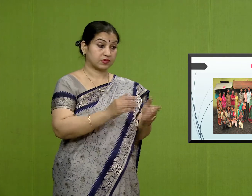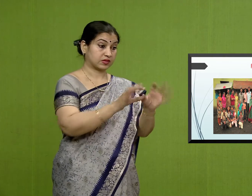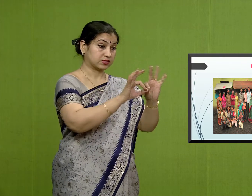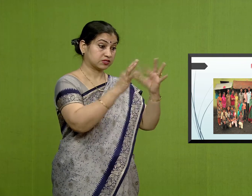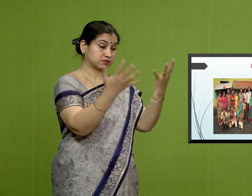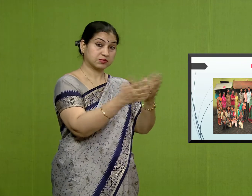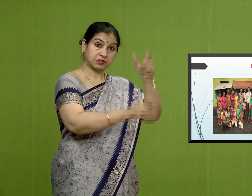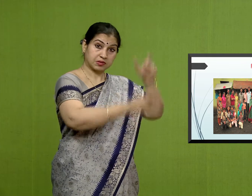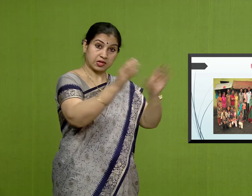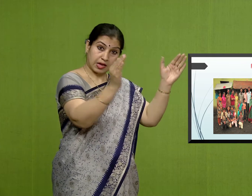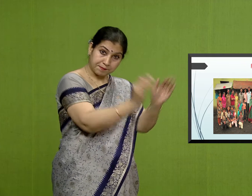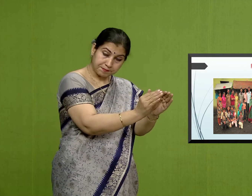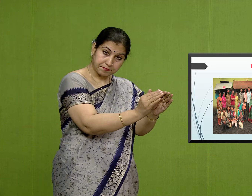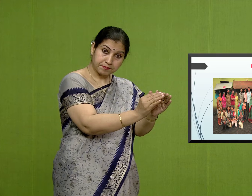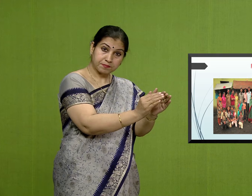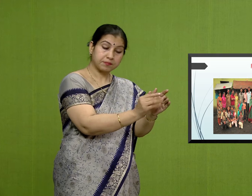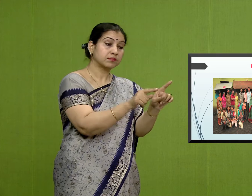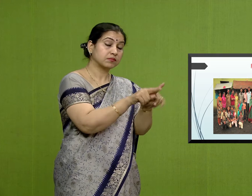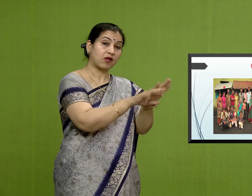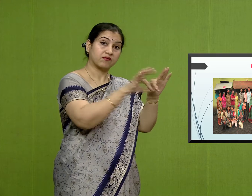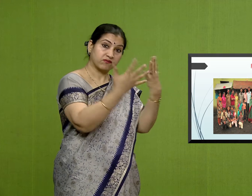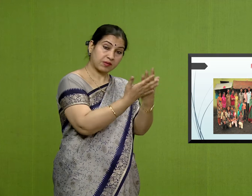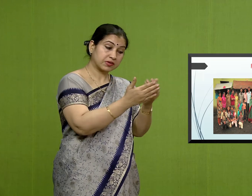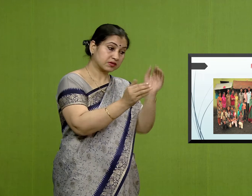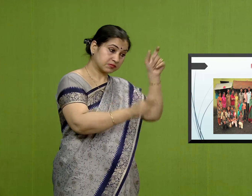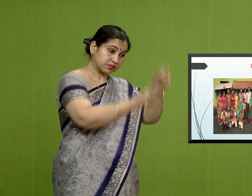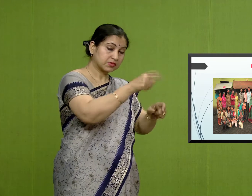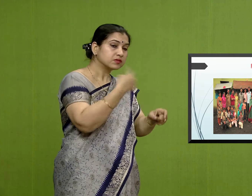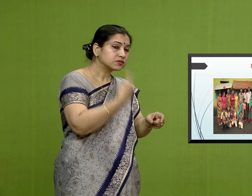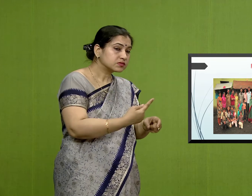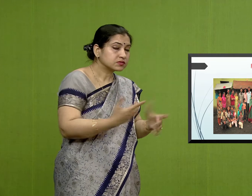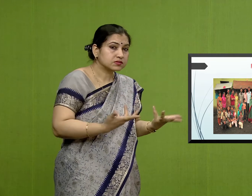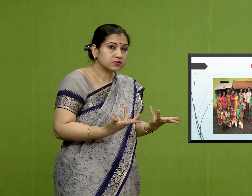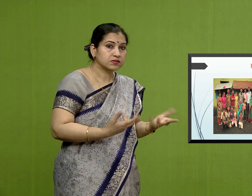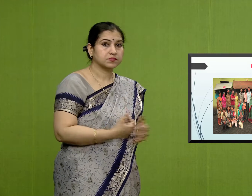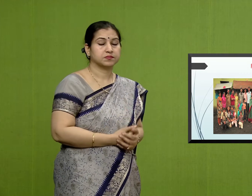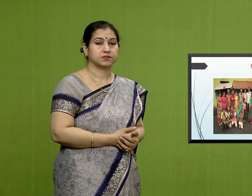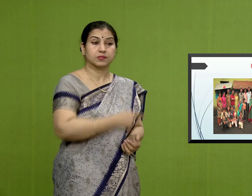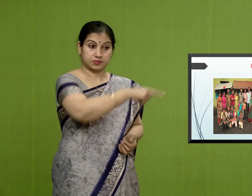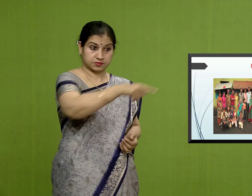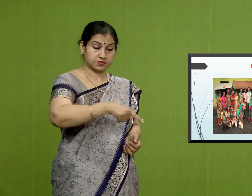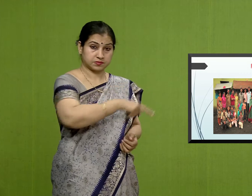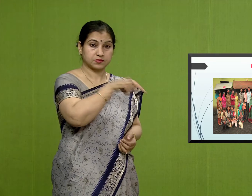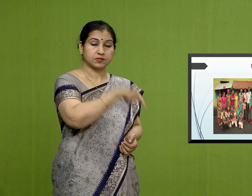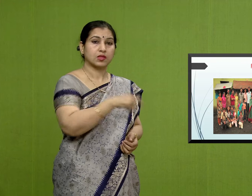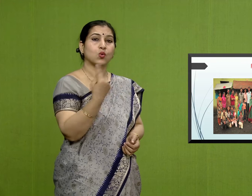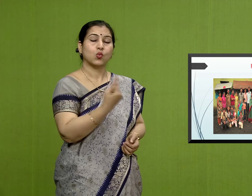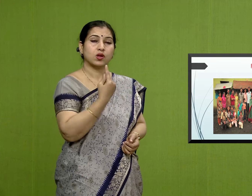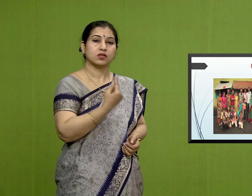Small families indicate that there are only one or two children